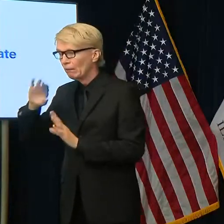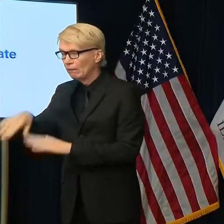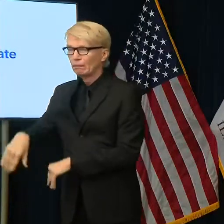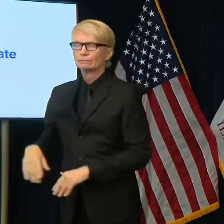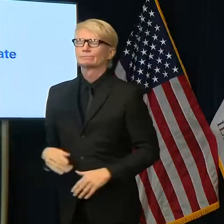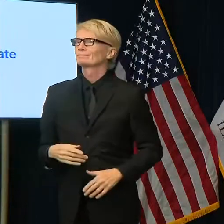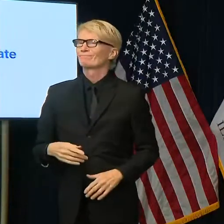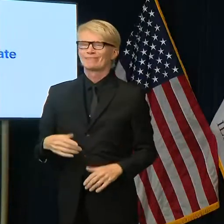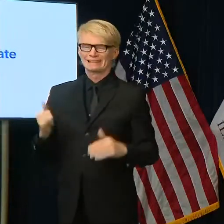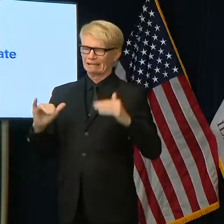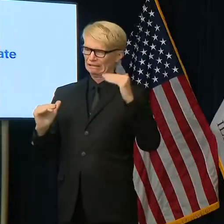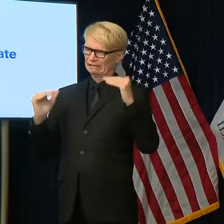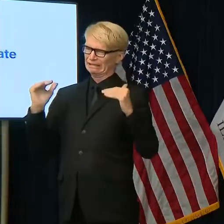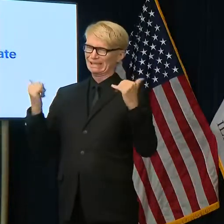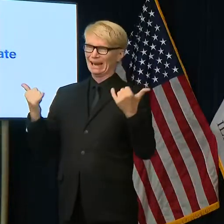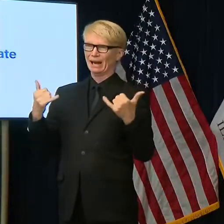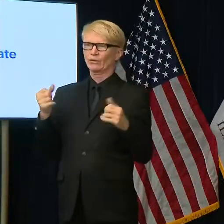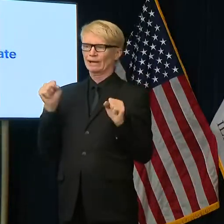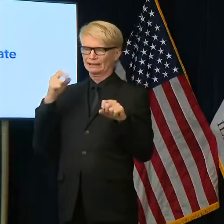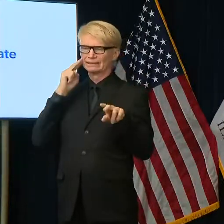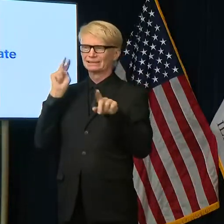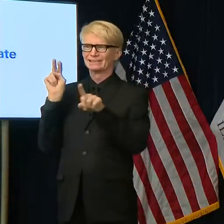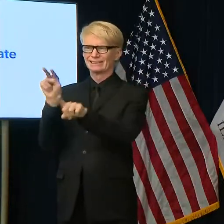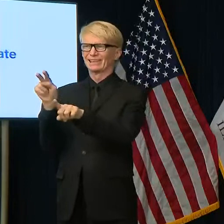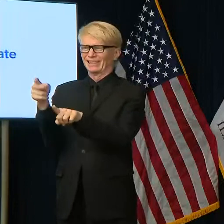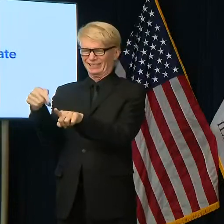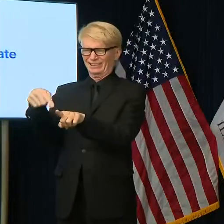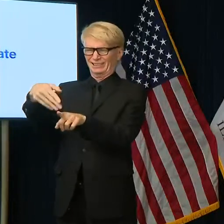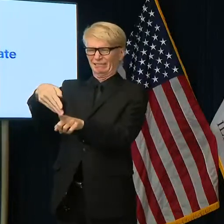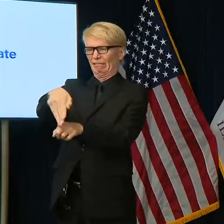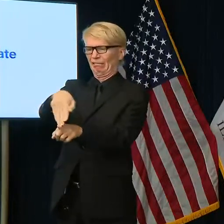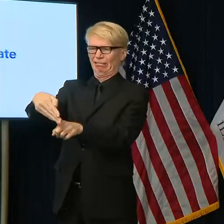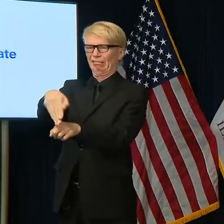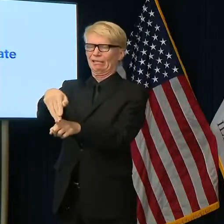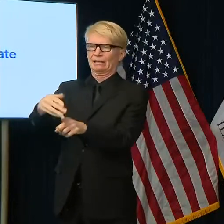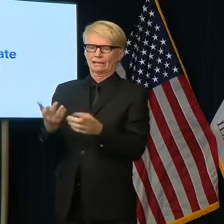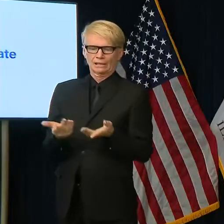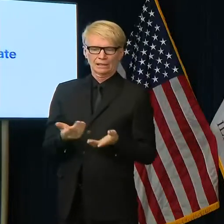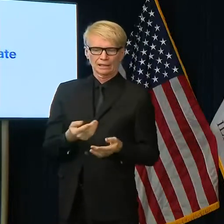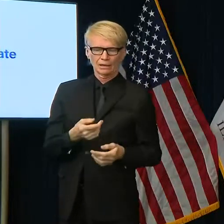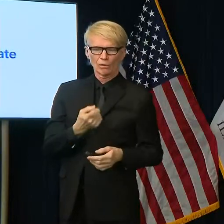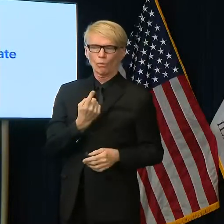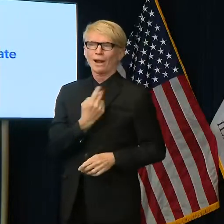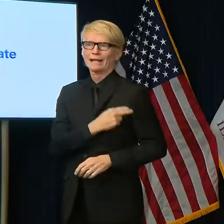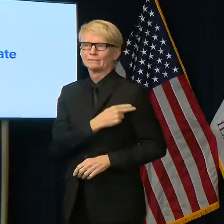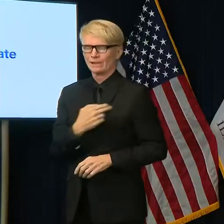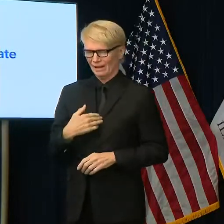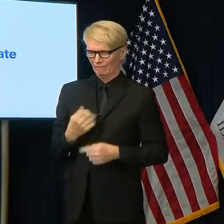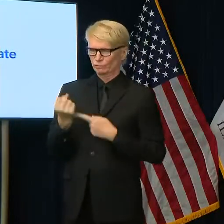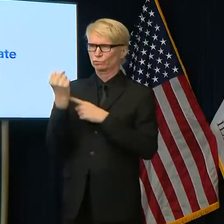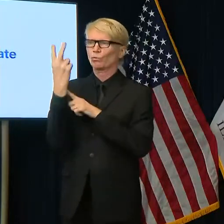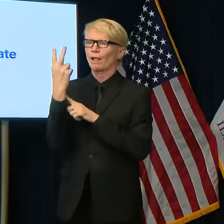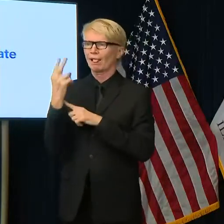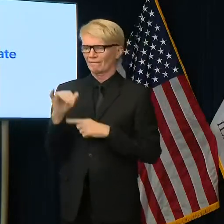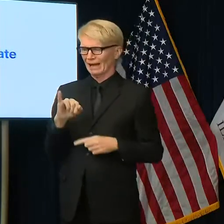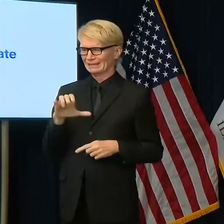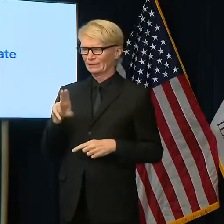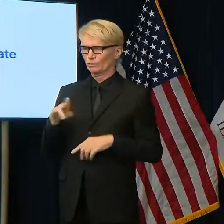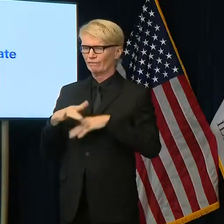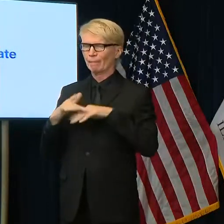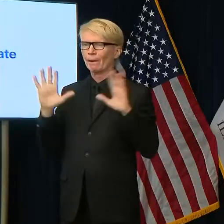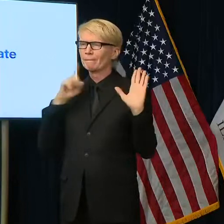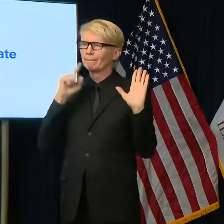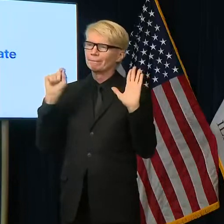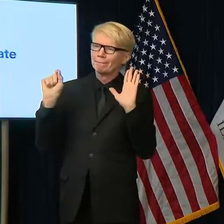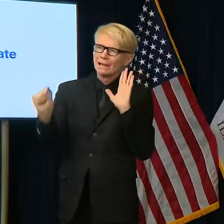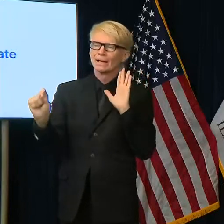we're already teetering. We have some areas where there are a dozen beds, a dozen ICU beds in the region right now. So